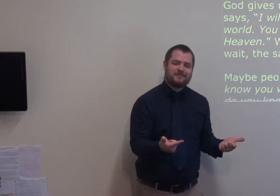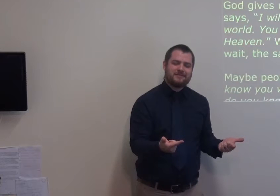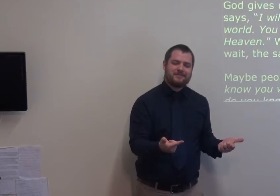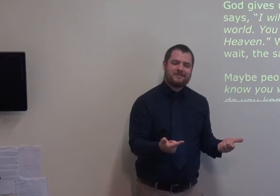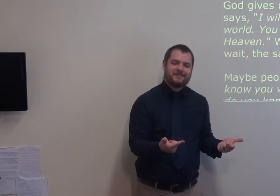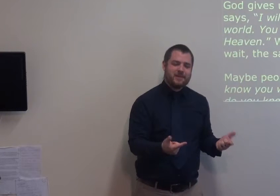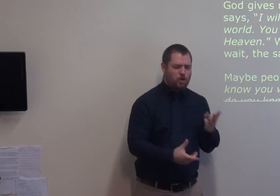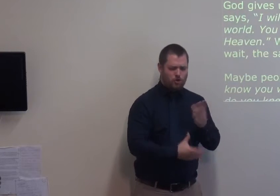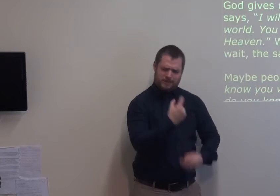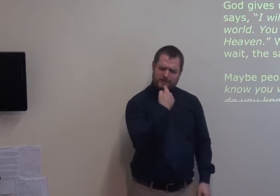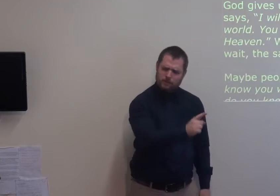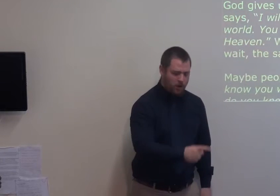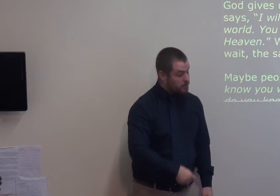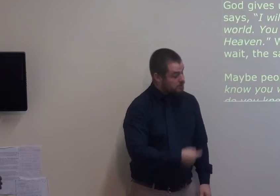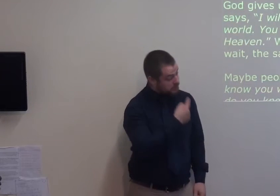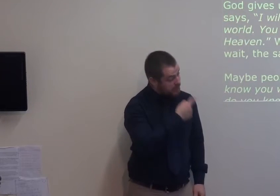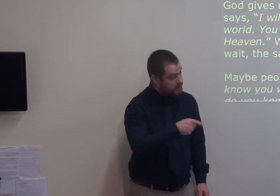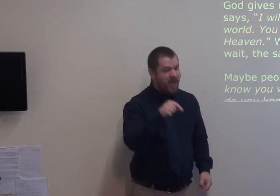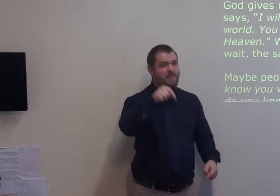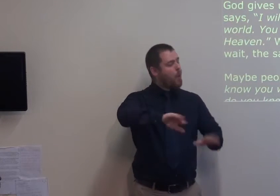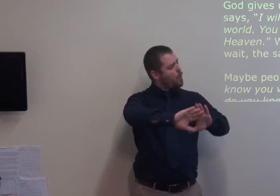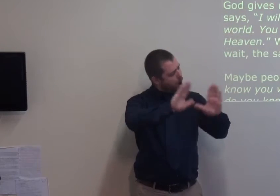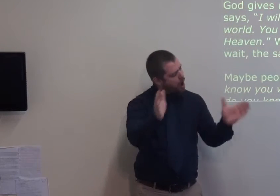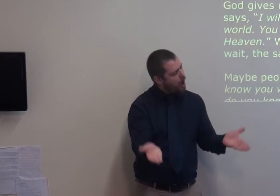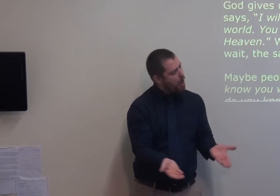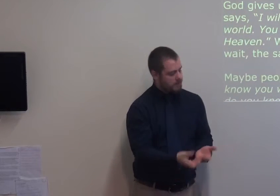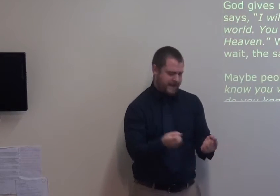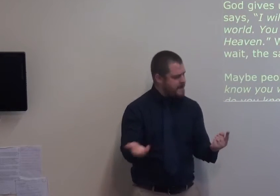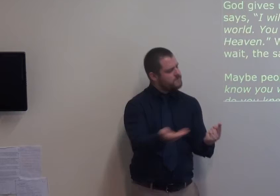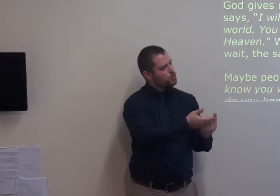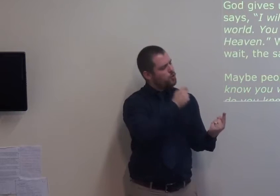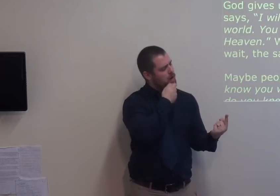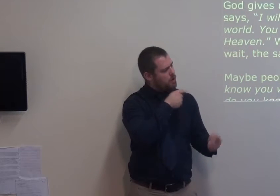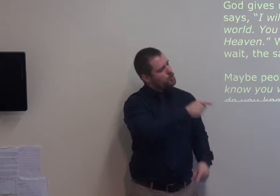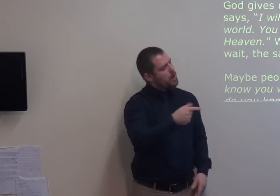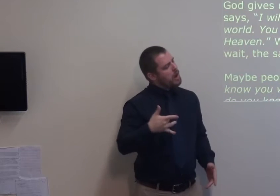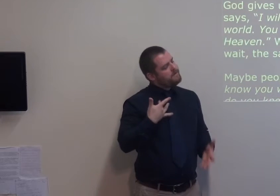God says, I will give you the whole world. You will live with me in heaven.